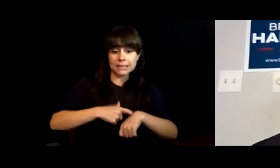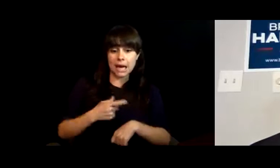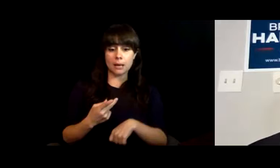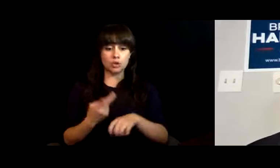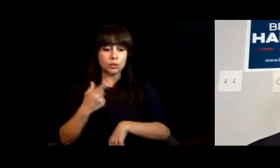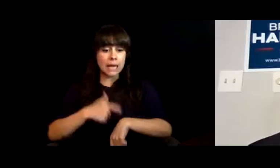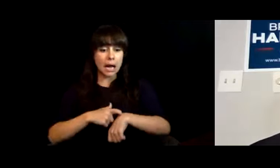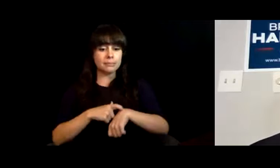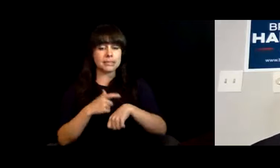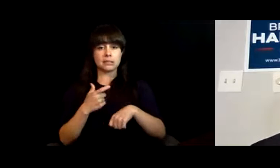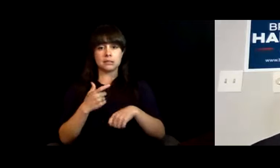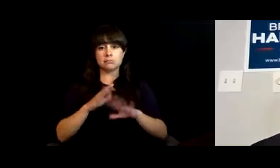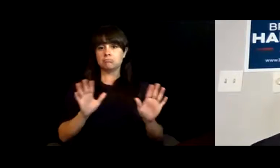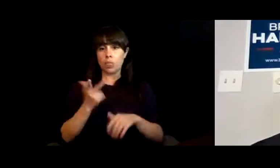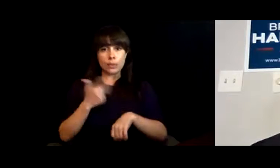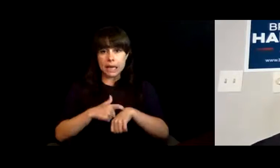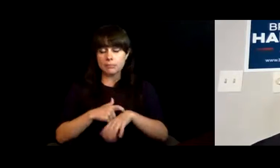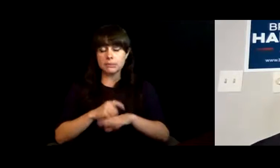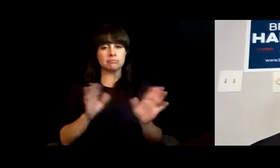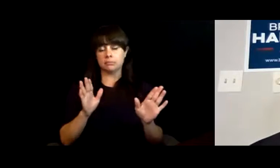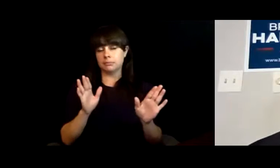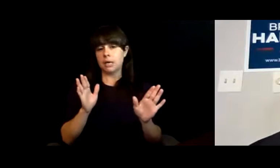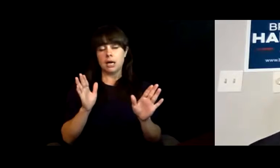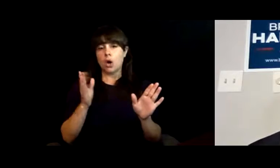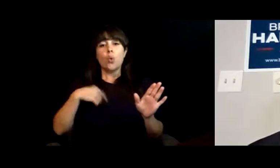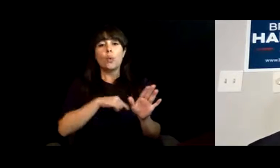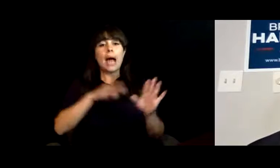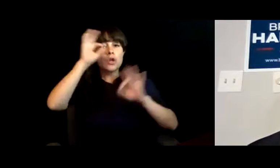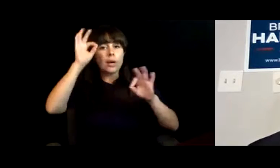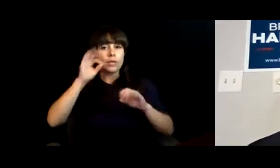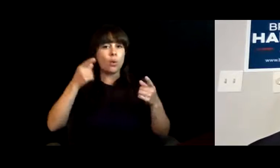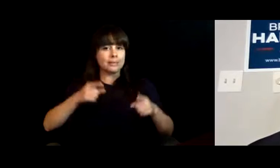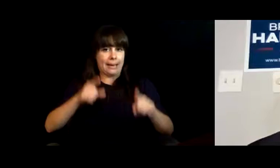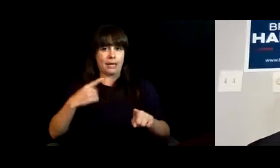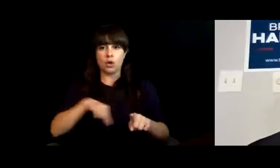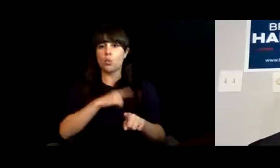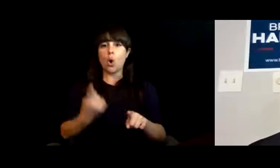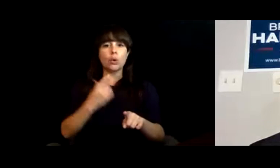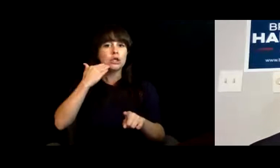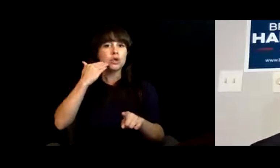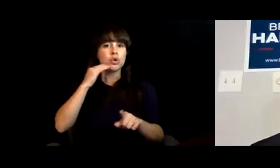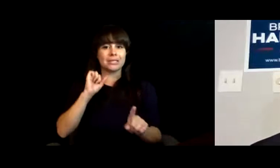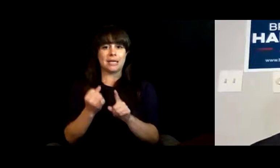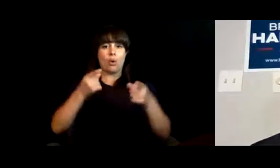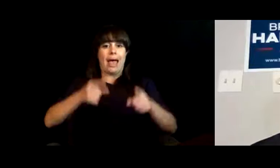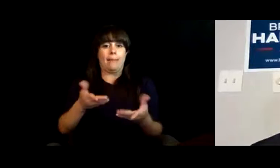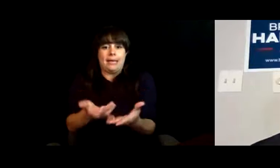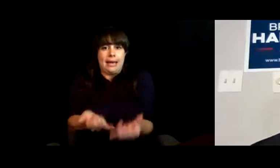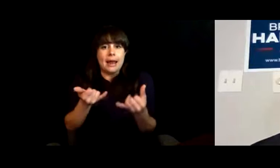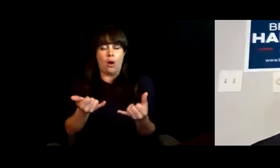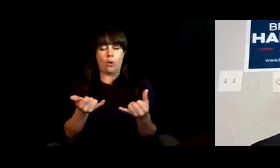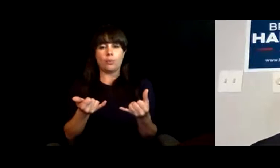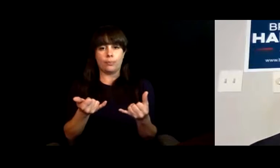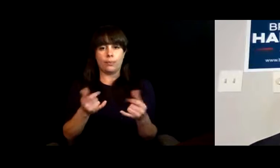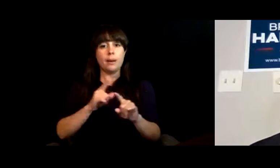intervened? We didn't know what was going on. All we saw was the scenario that was in front of us. Now, the good news is, by the